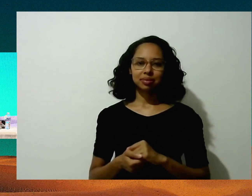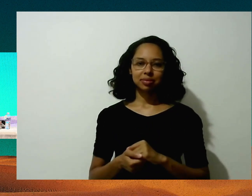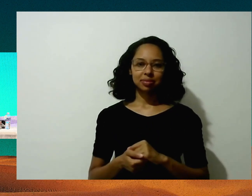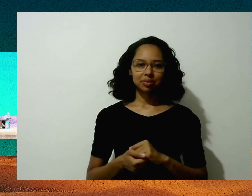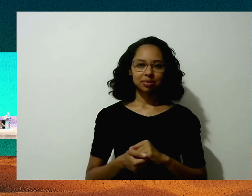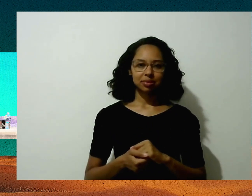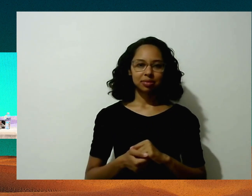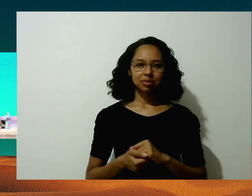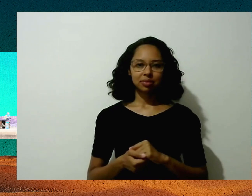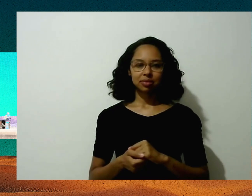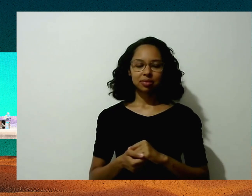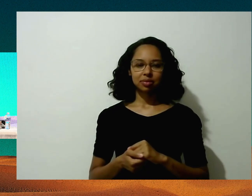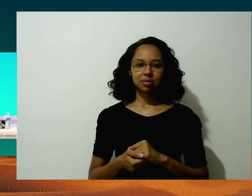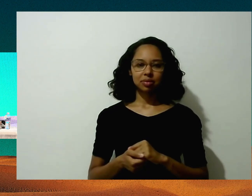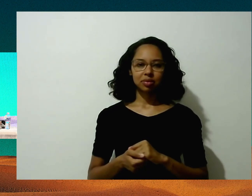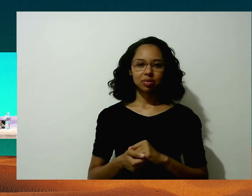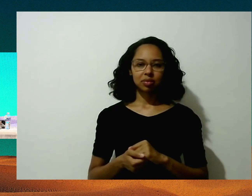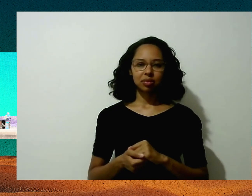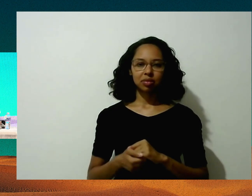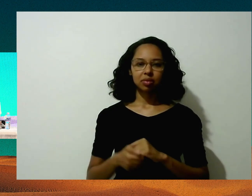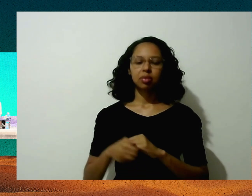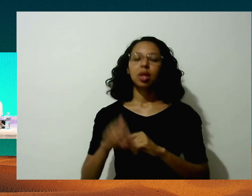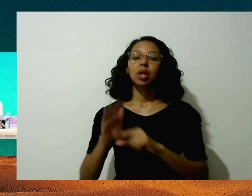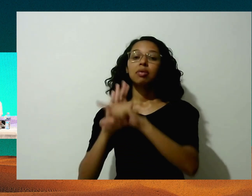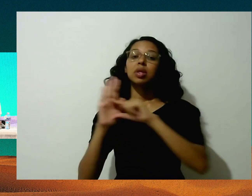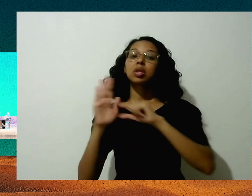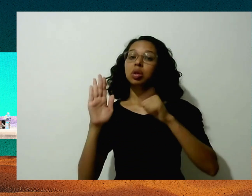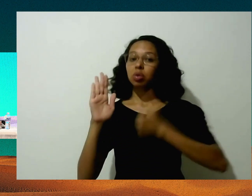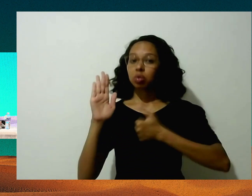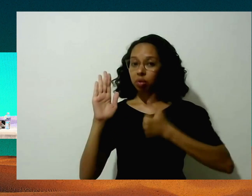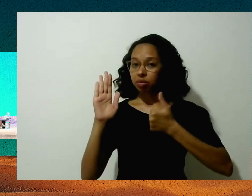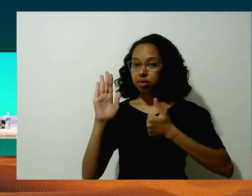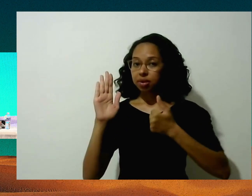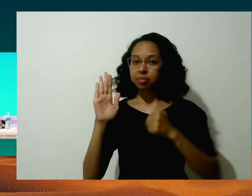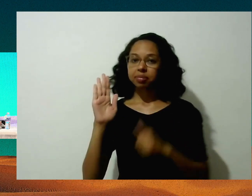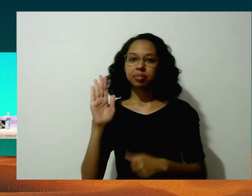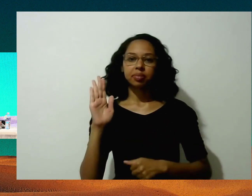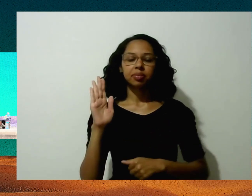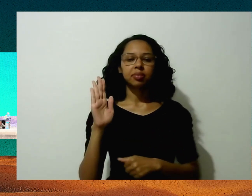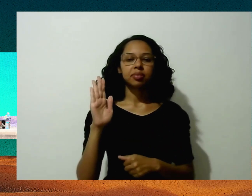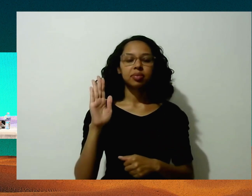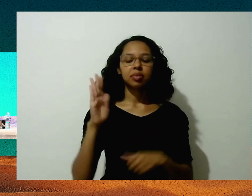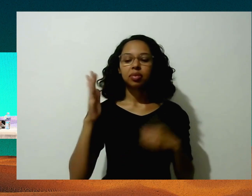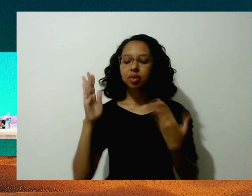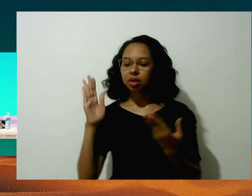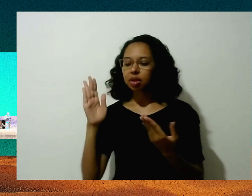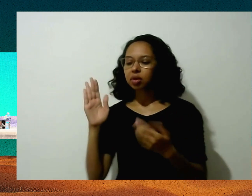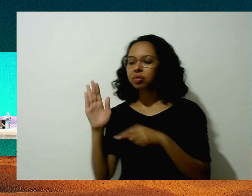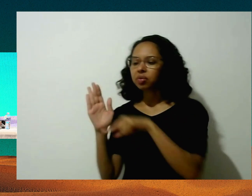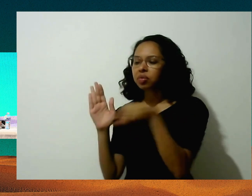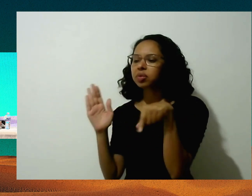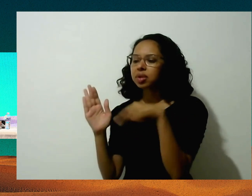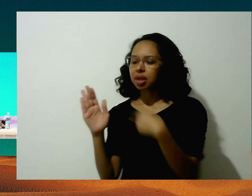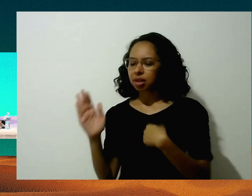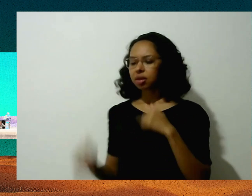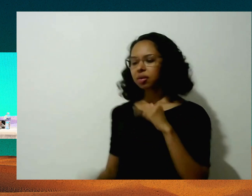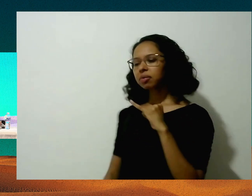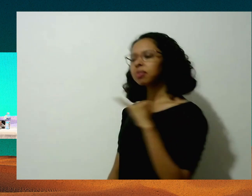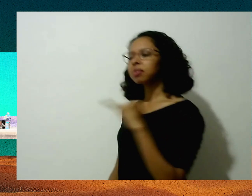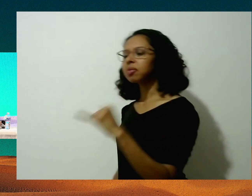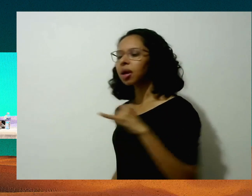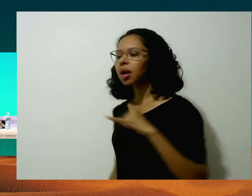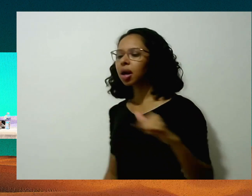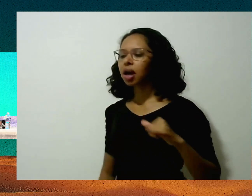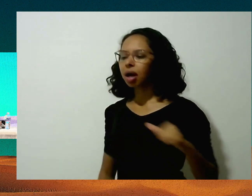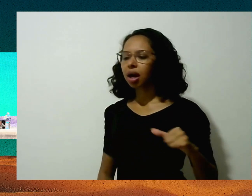Eu vou ler desde o versículo 11. read Faço-vos, from porém, 11. saber, irmãos, que o evangelho por mim anunciado não é segundo o